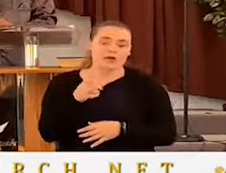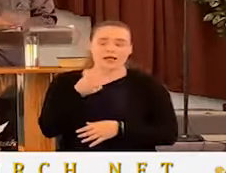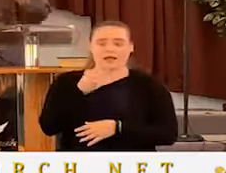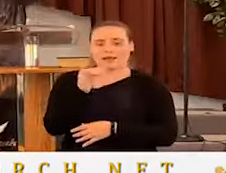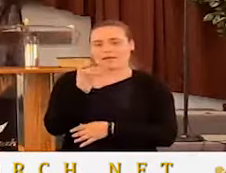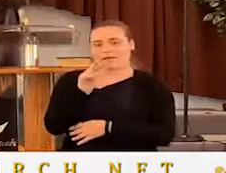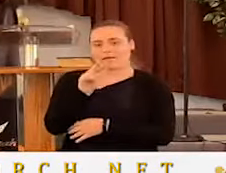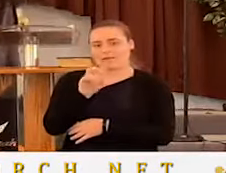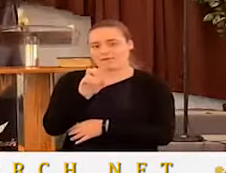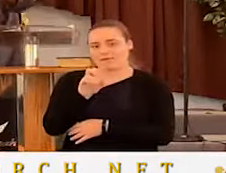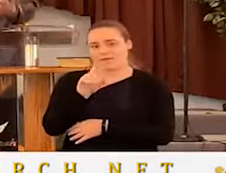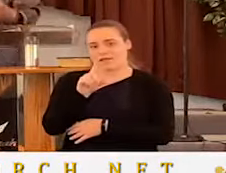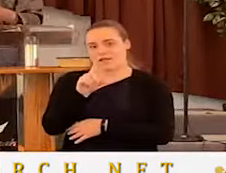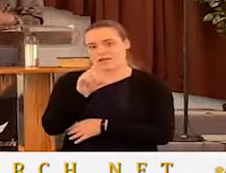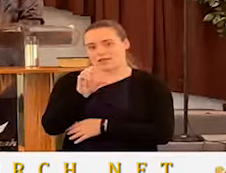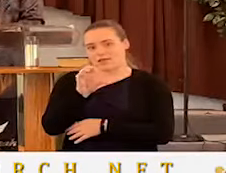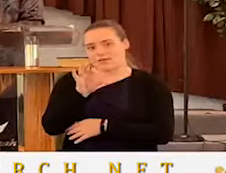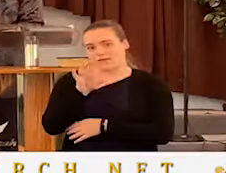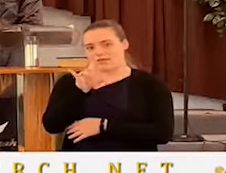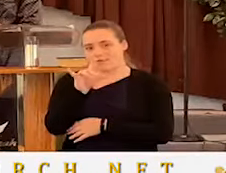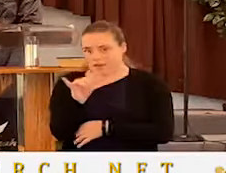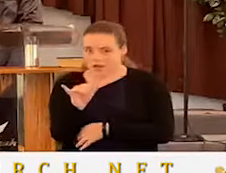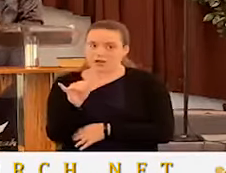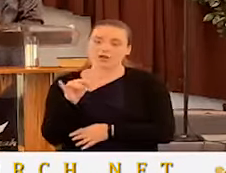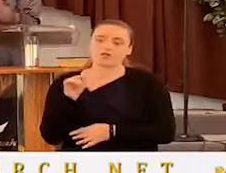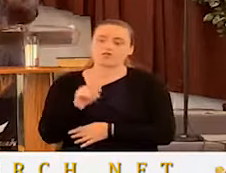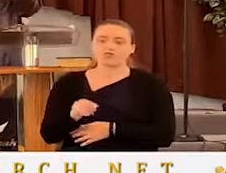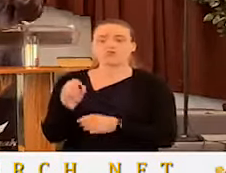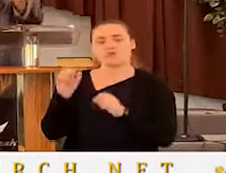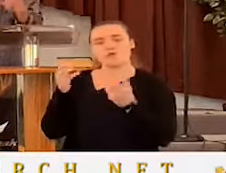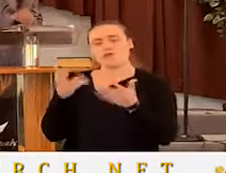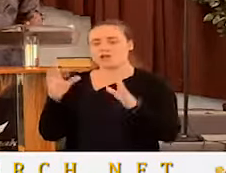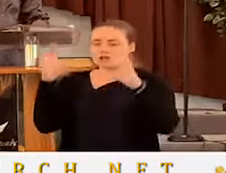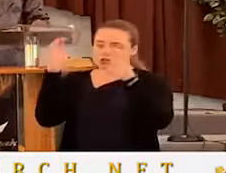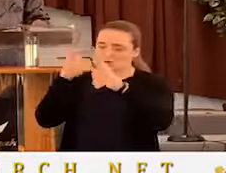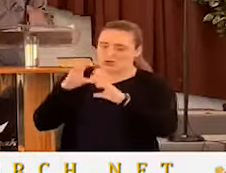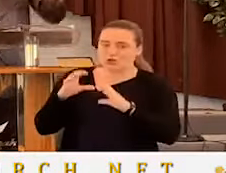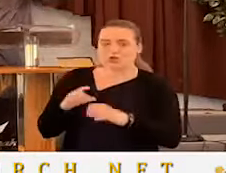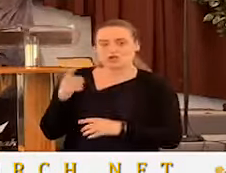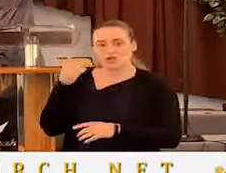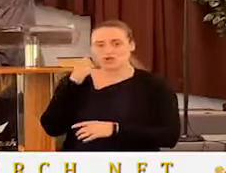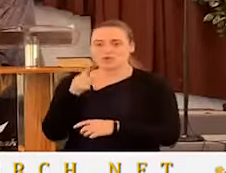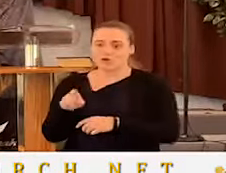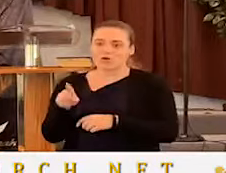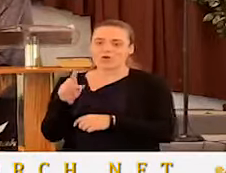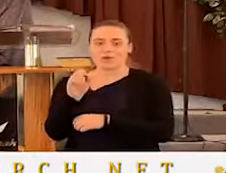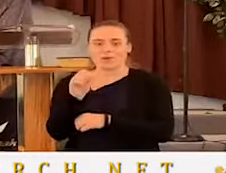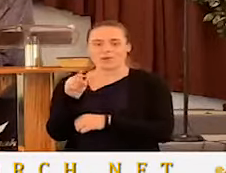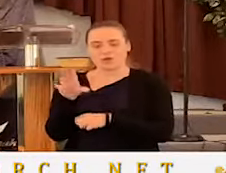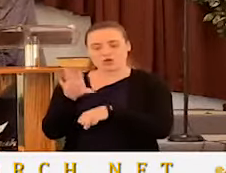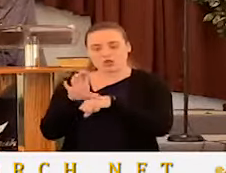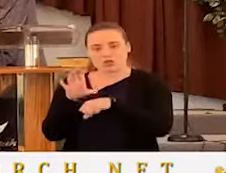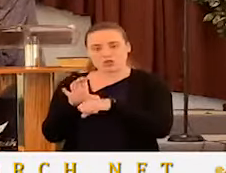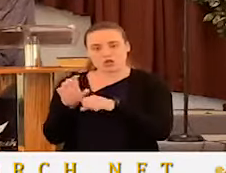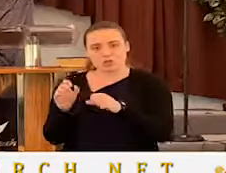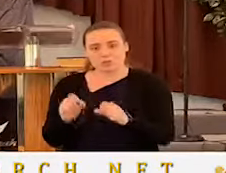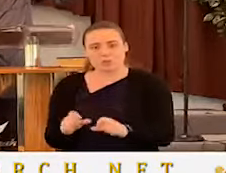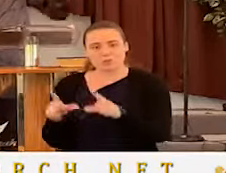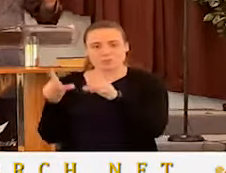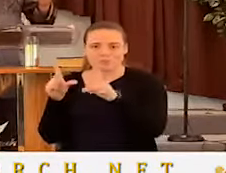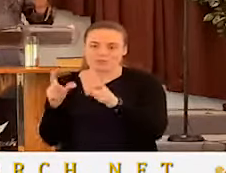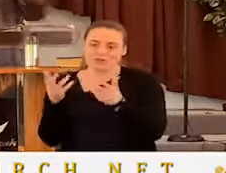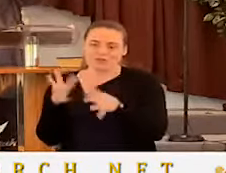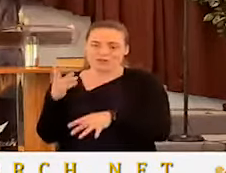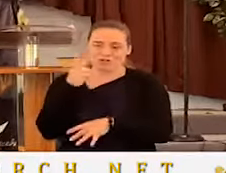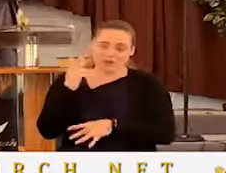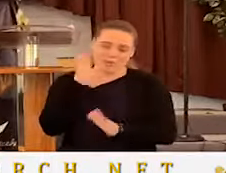Glory Cathedral. You see my wonderful looking beautiful face on the app. You see the Shekinah Glory